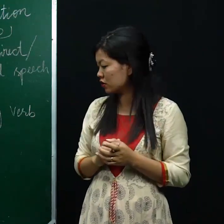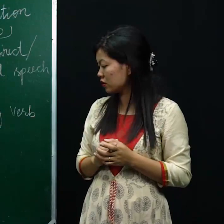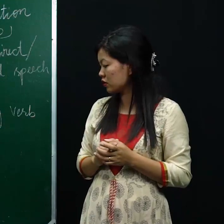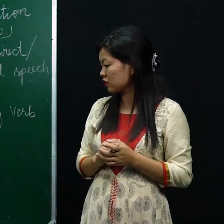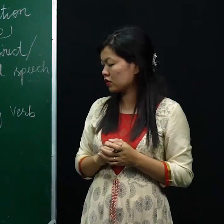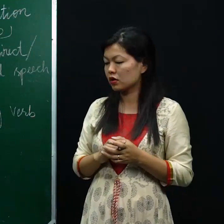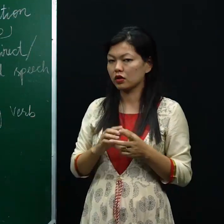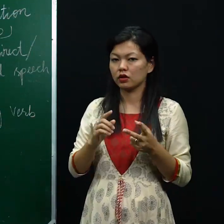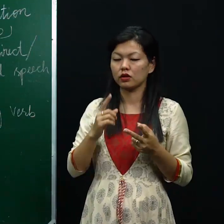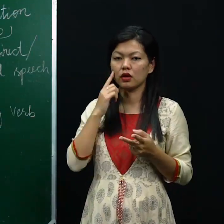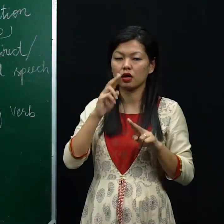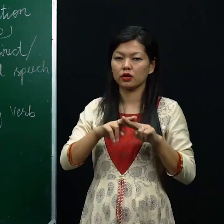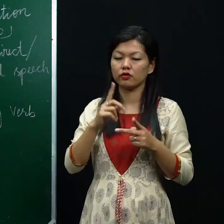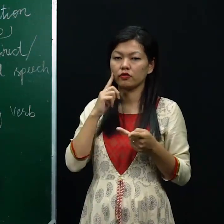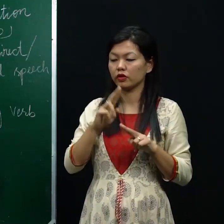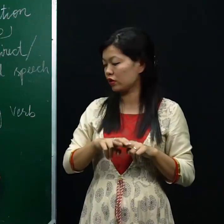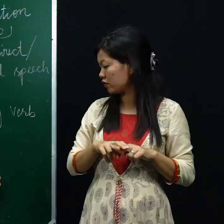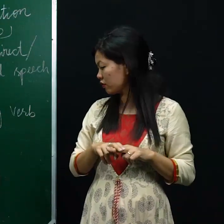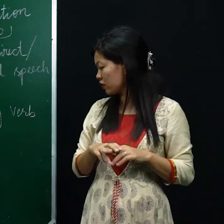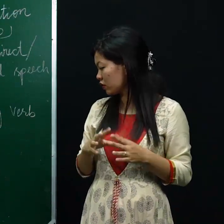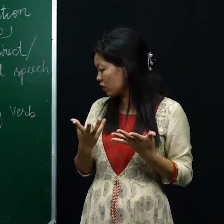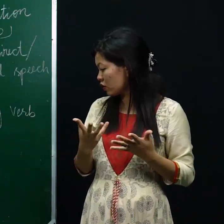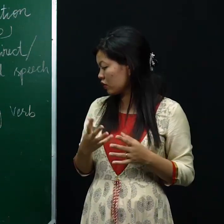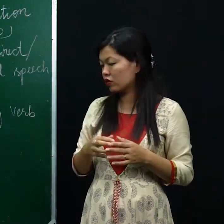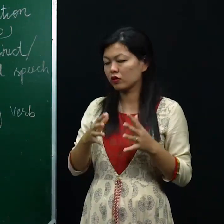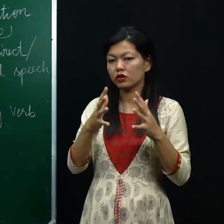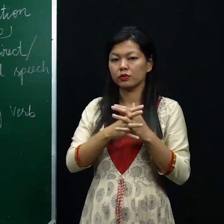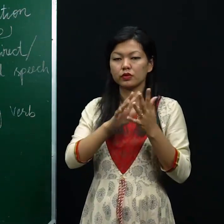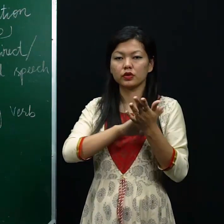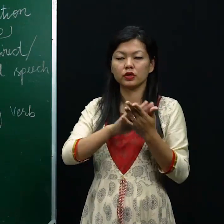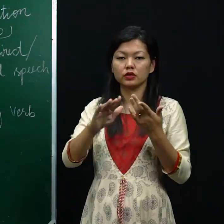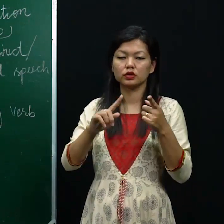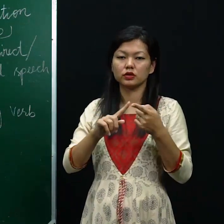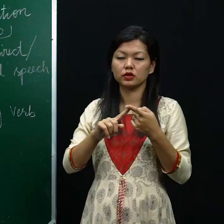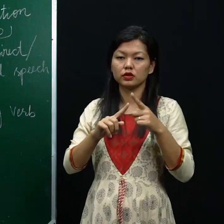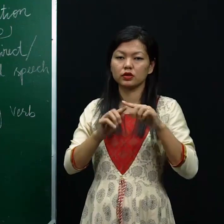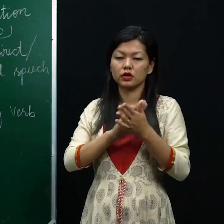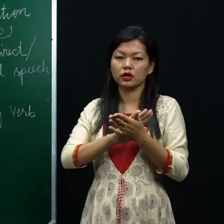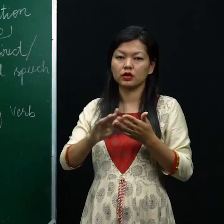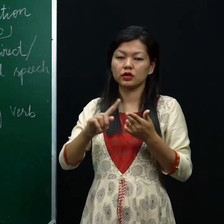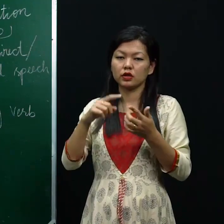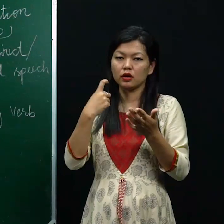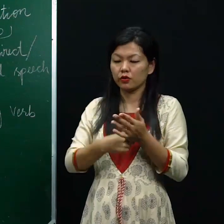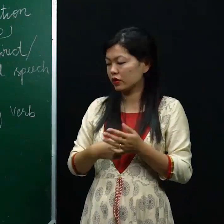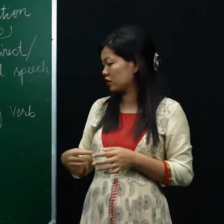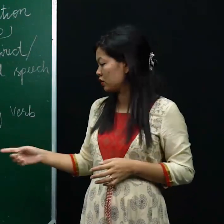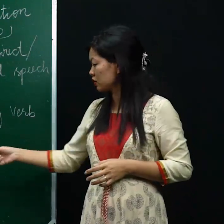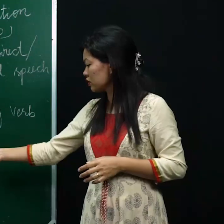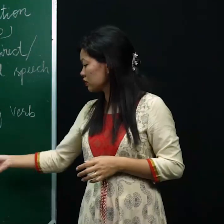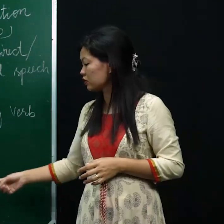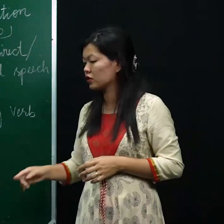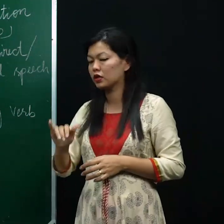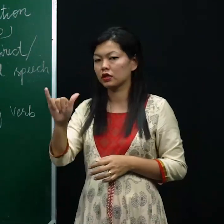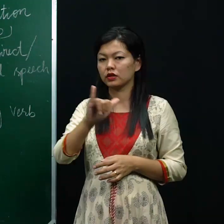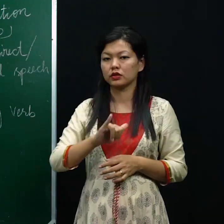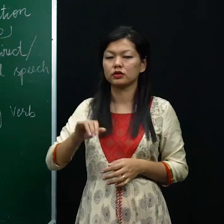or whether. These two can be used as reporting verb. She asked me whether I will be going